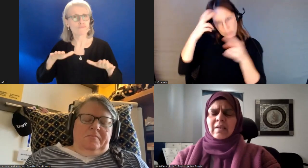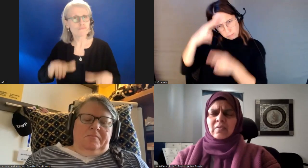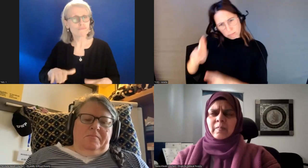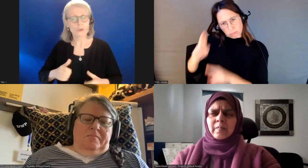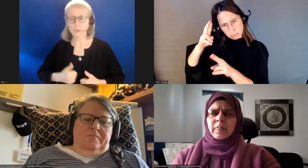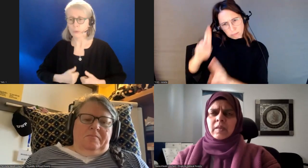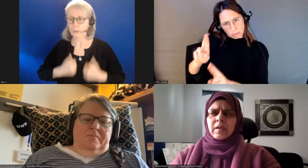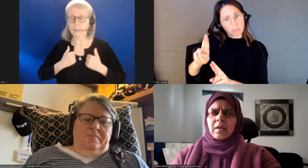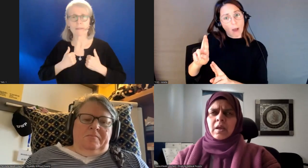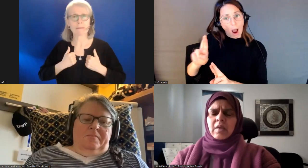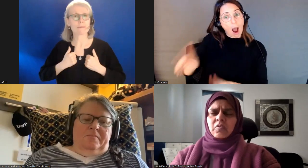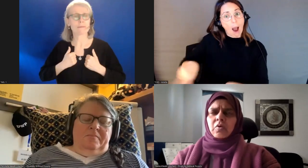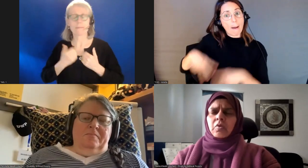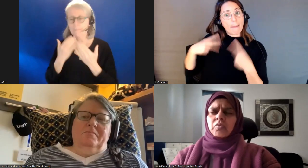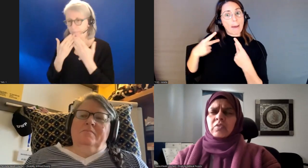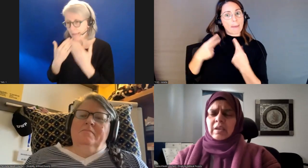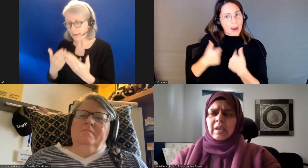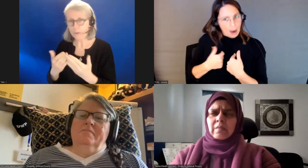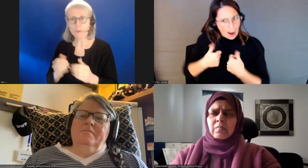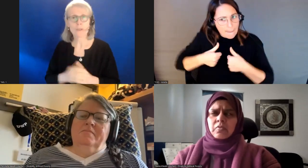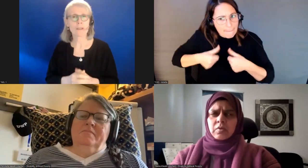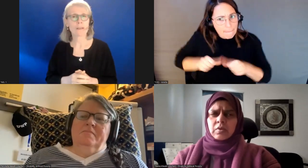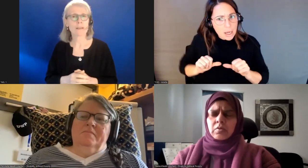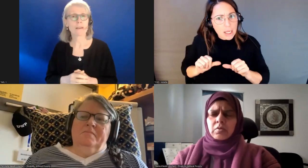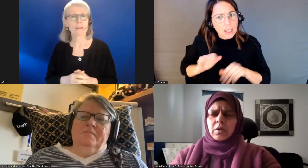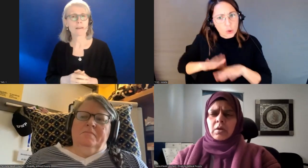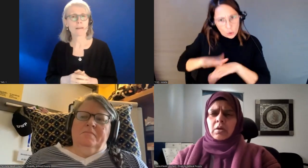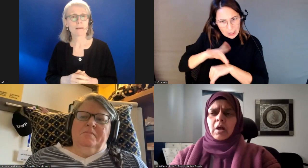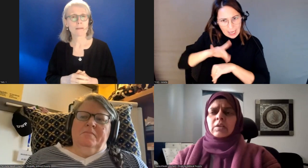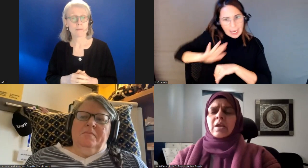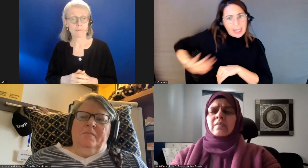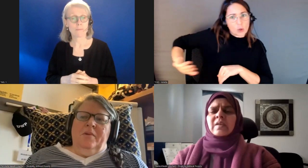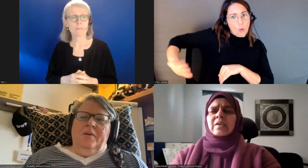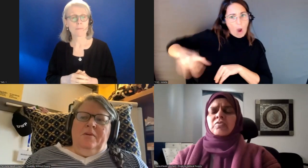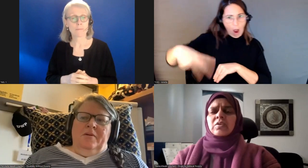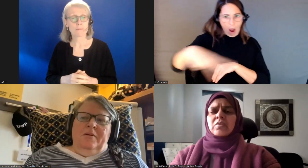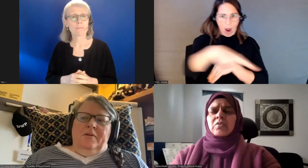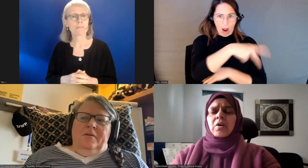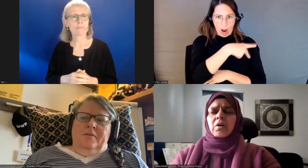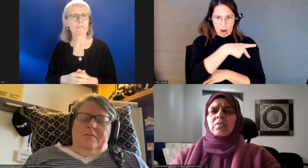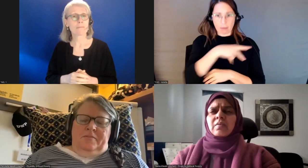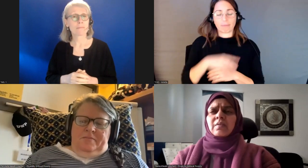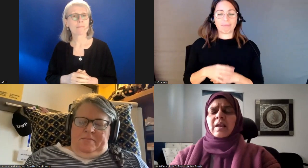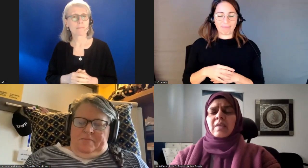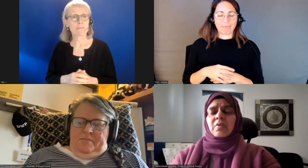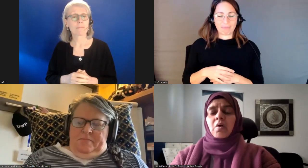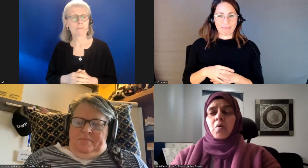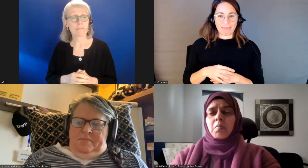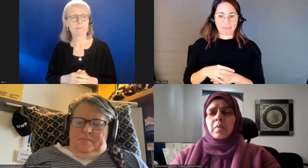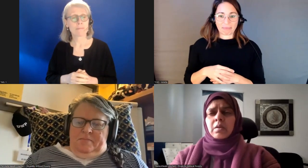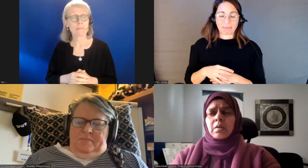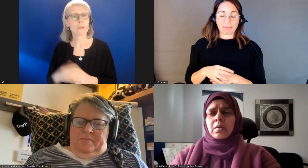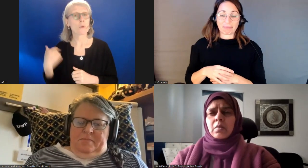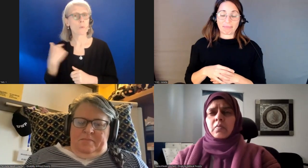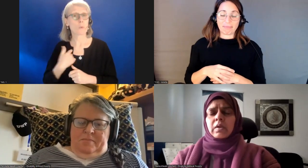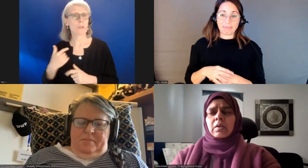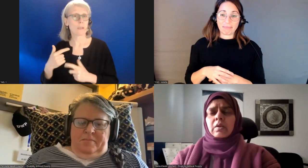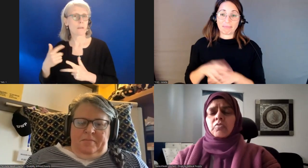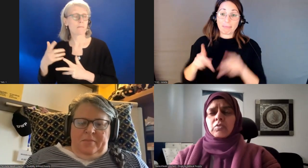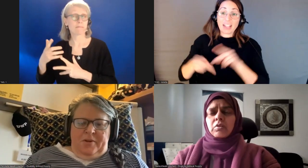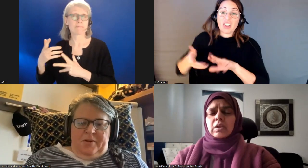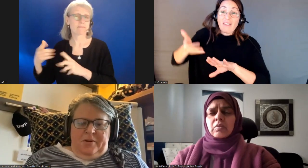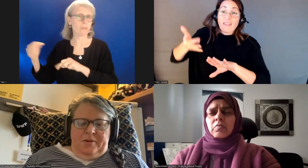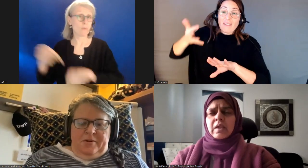this land. As those that came through colonization to call this land home, we